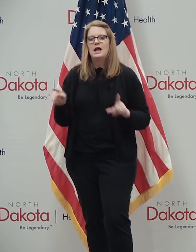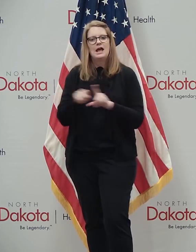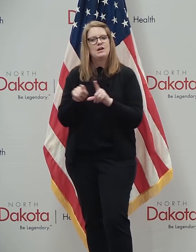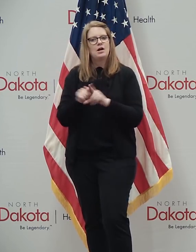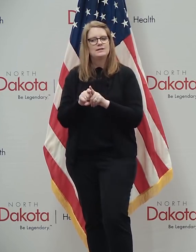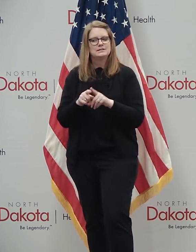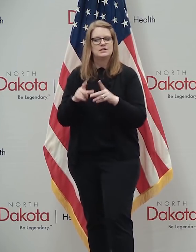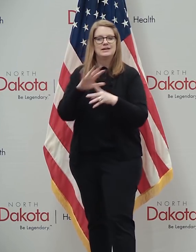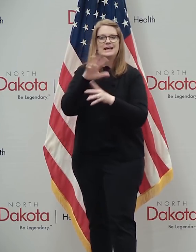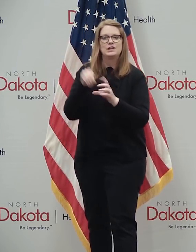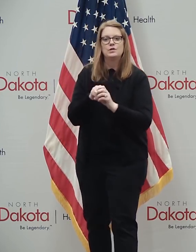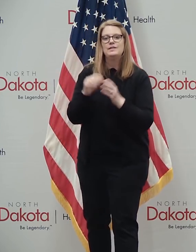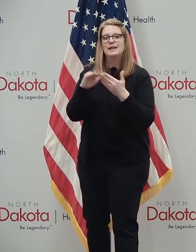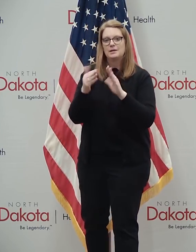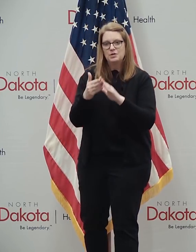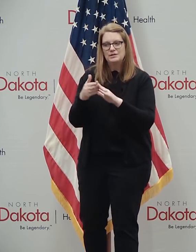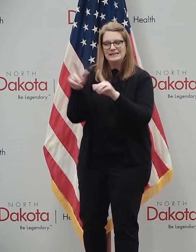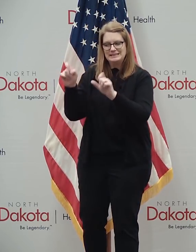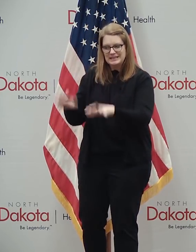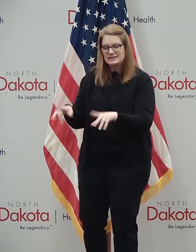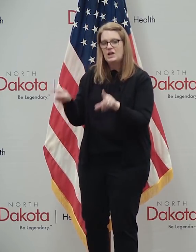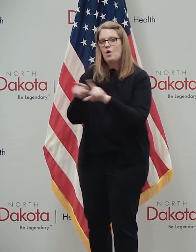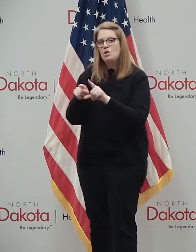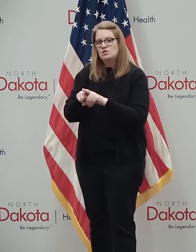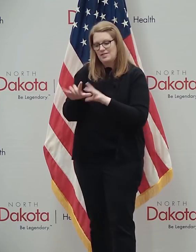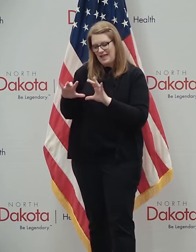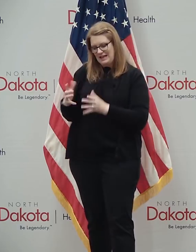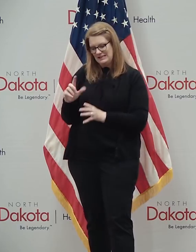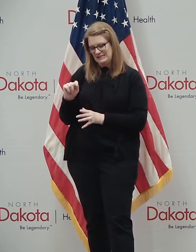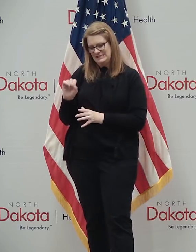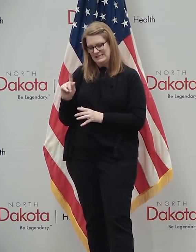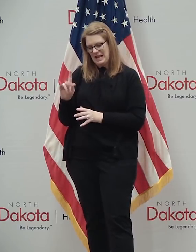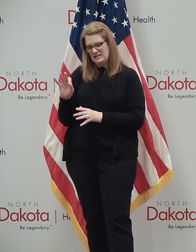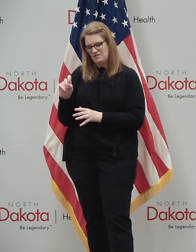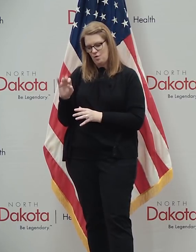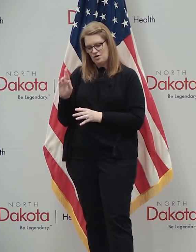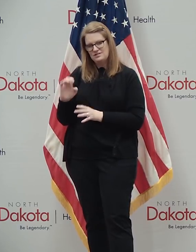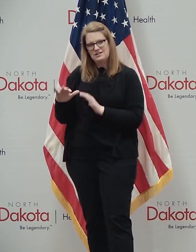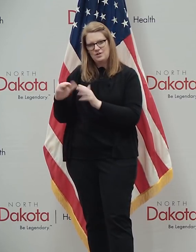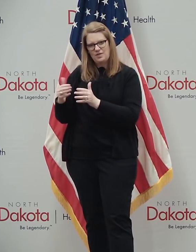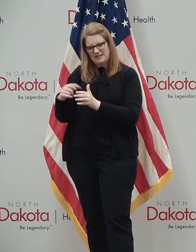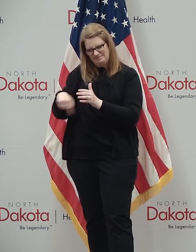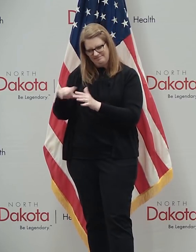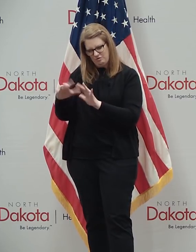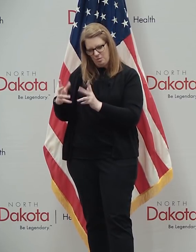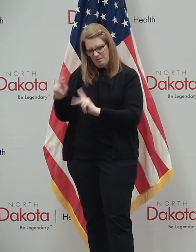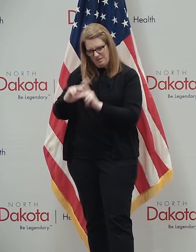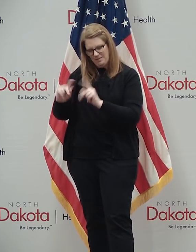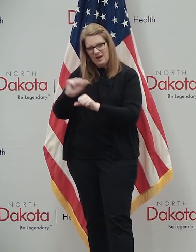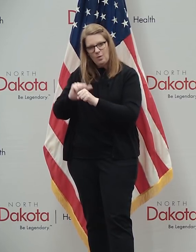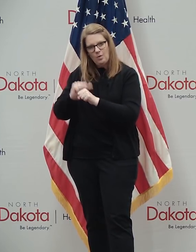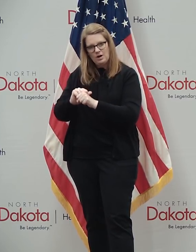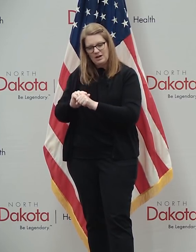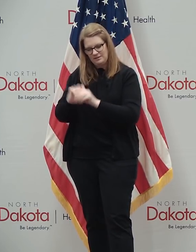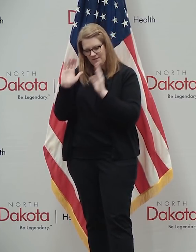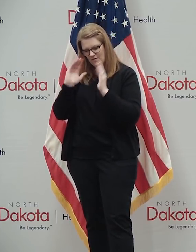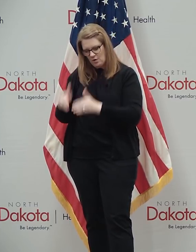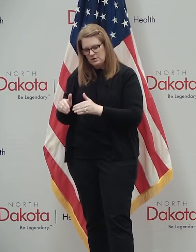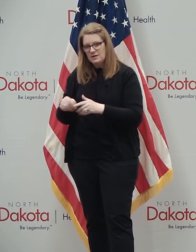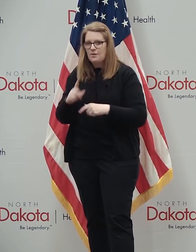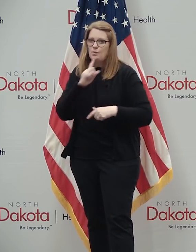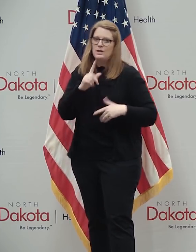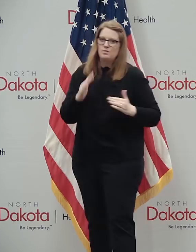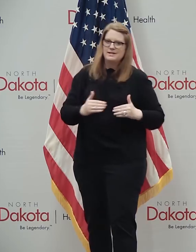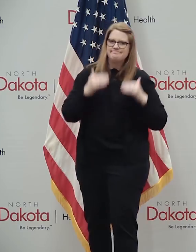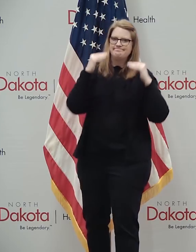community testing and do the task force. So again, this goes back to the enormous effort to actually build some of the nation's best contact